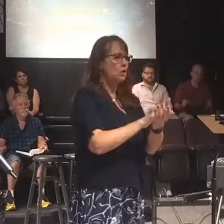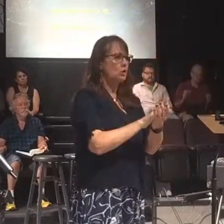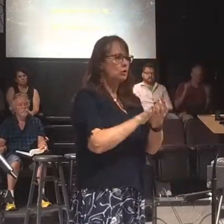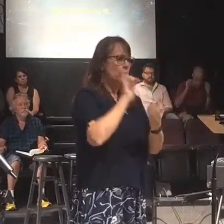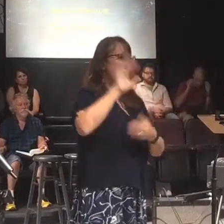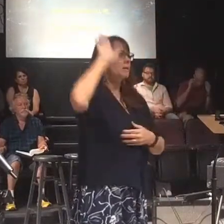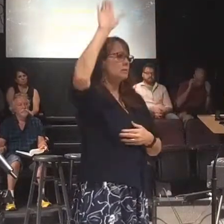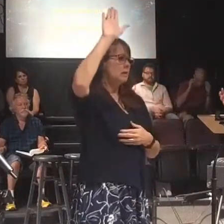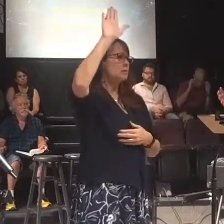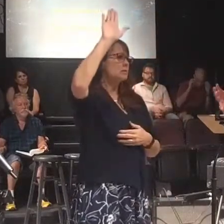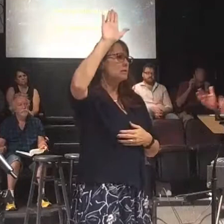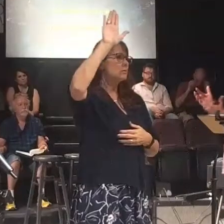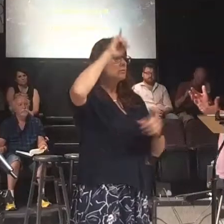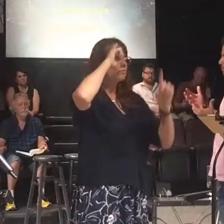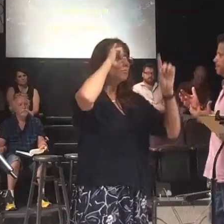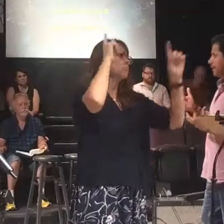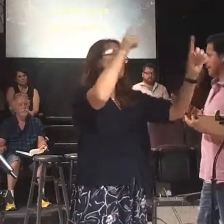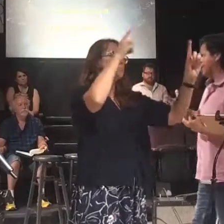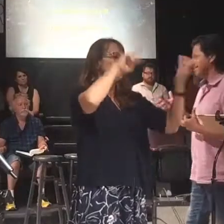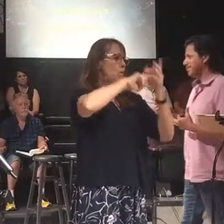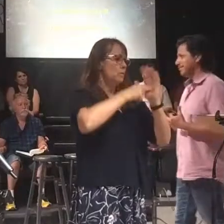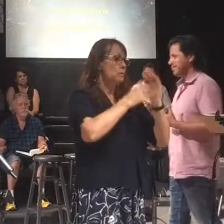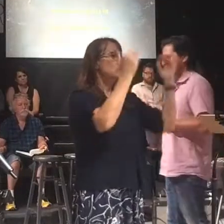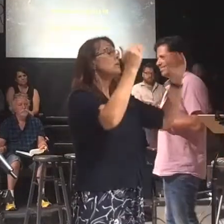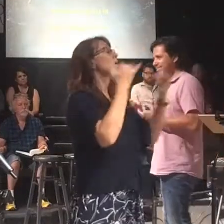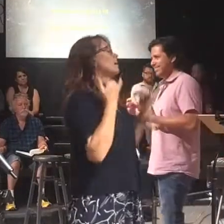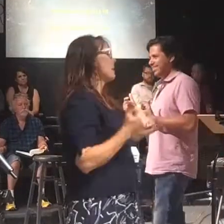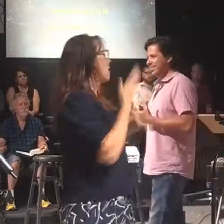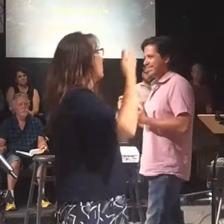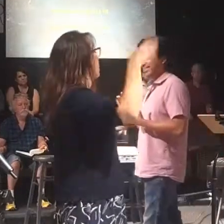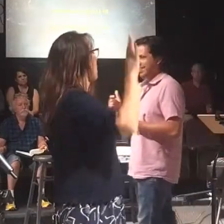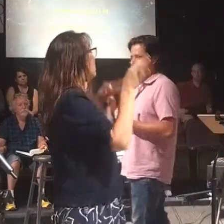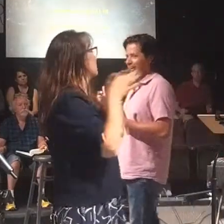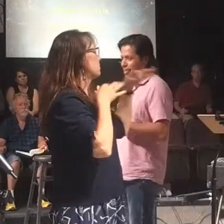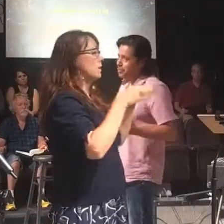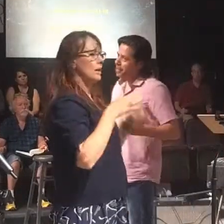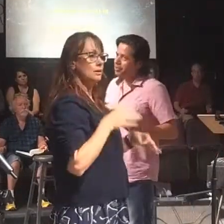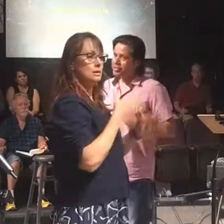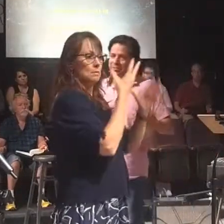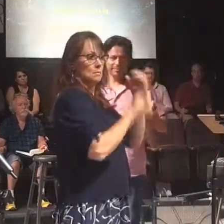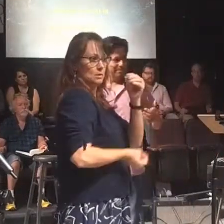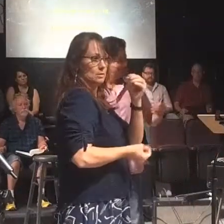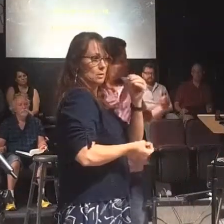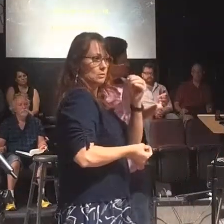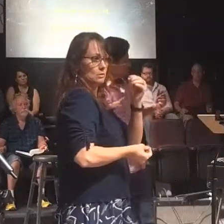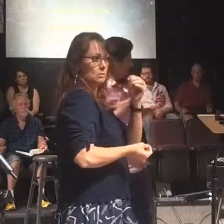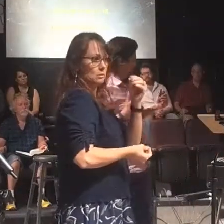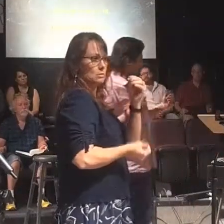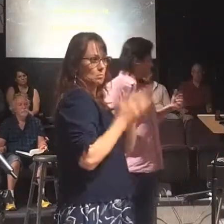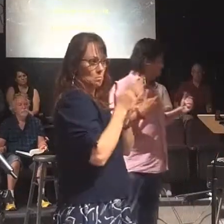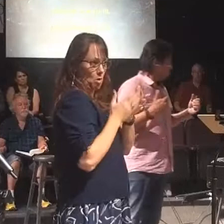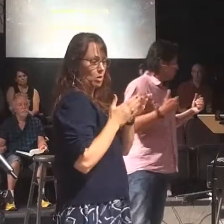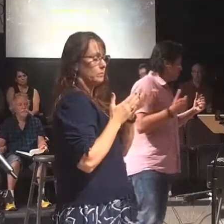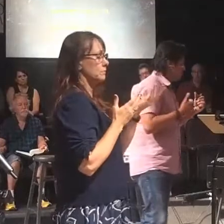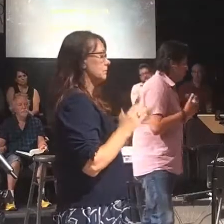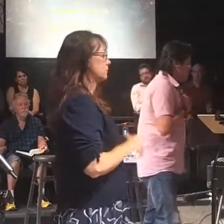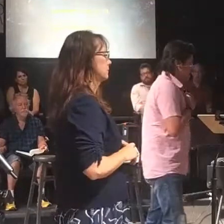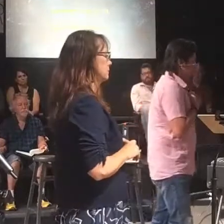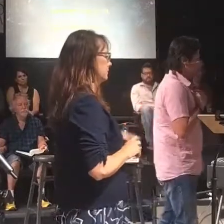explains sort of the missing link. You know, and in a marriage,